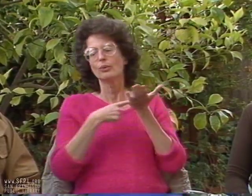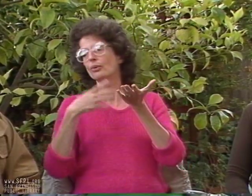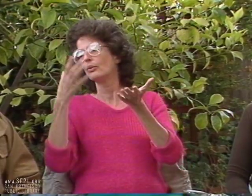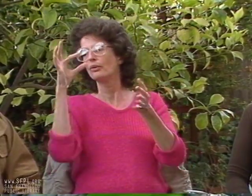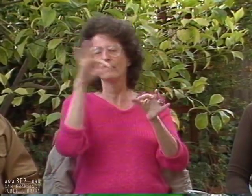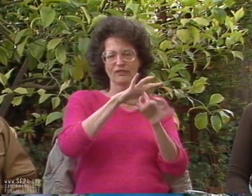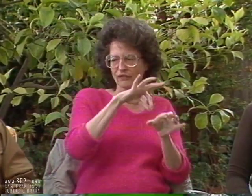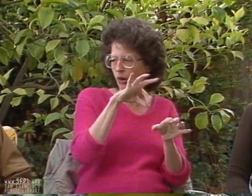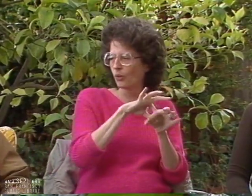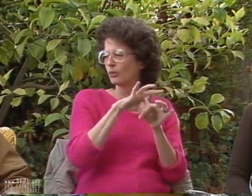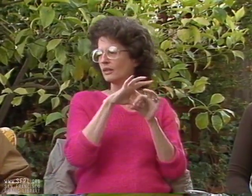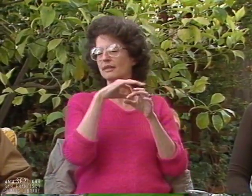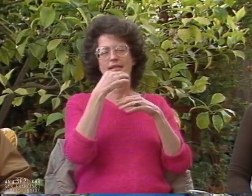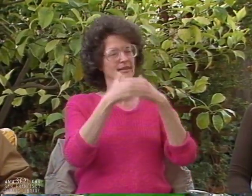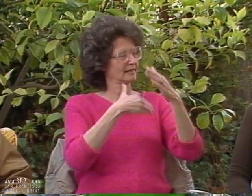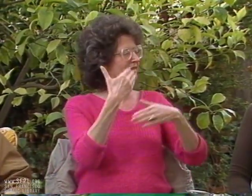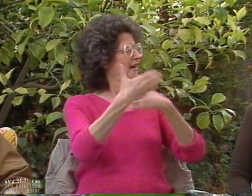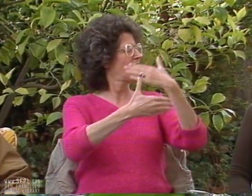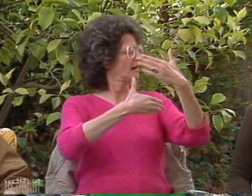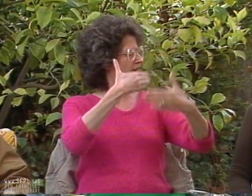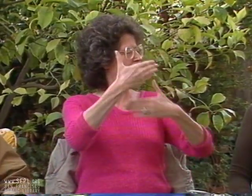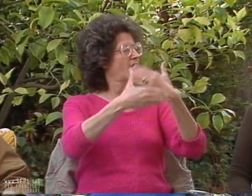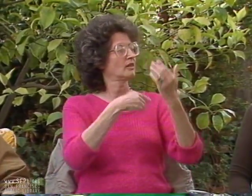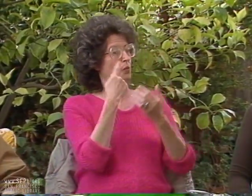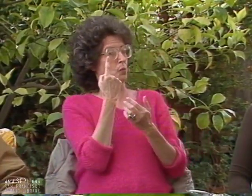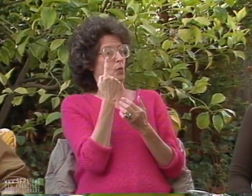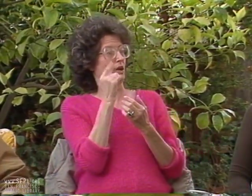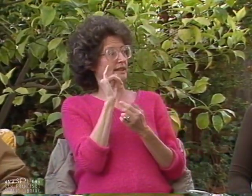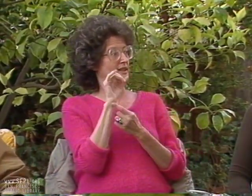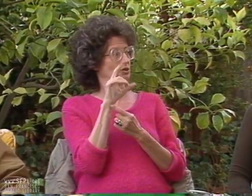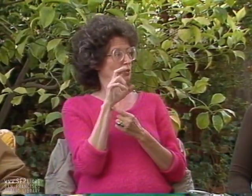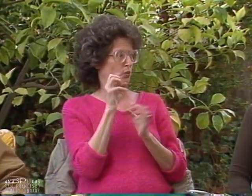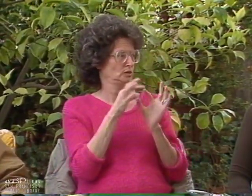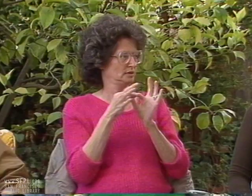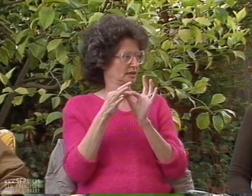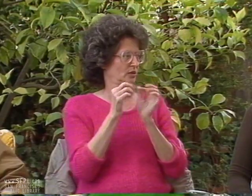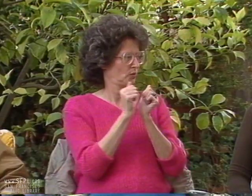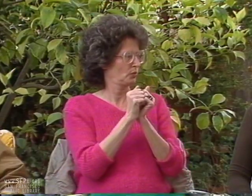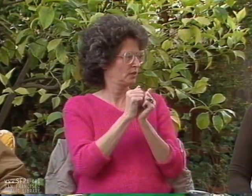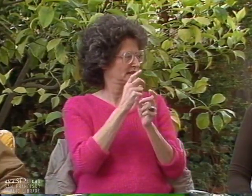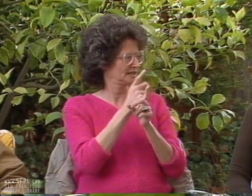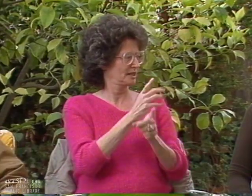days. Our group had a resolution regarding disabled women's rights, since